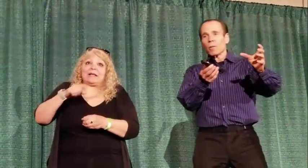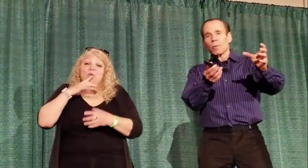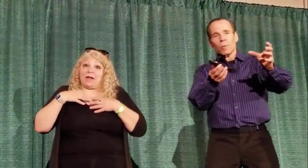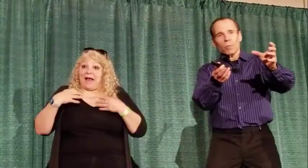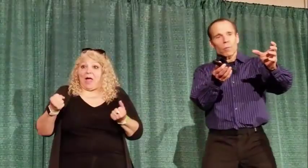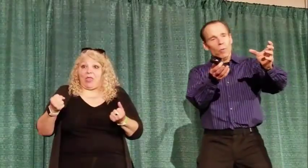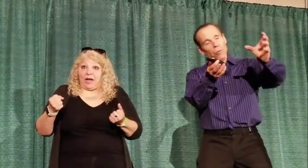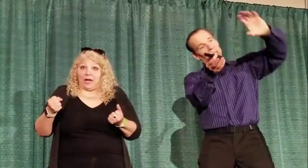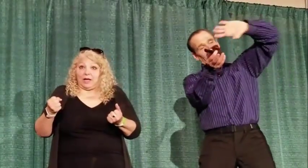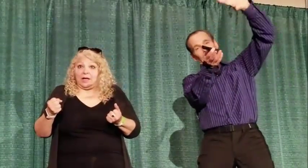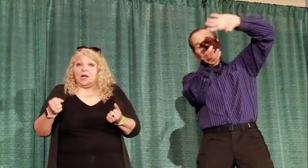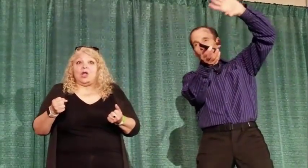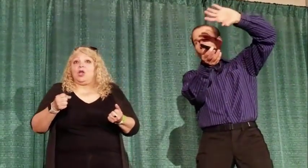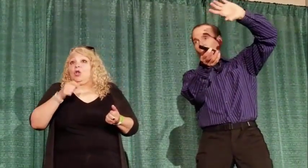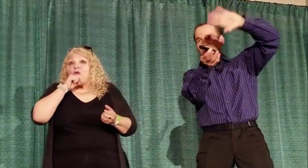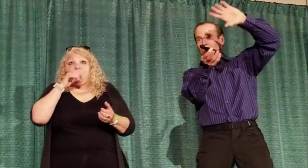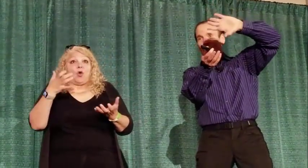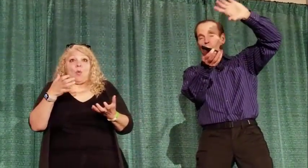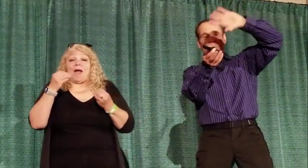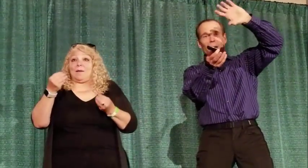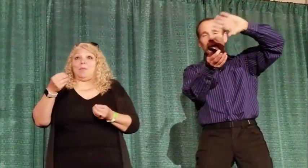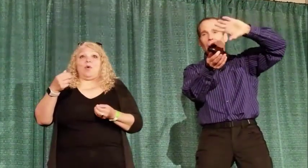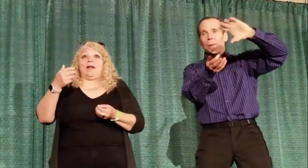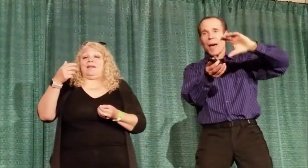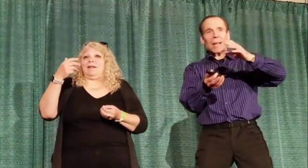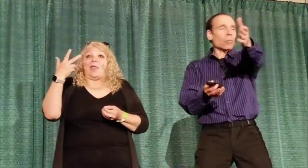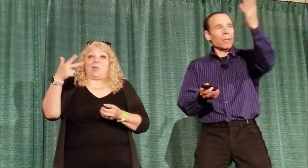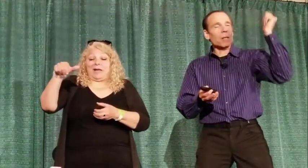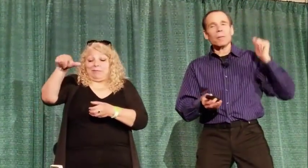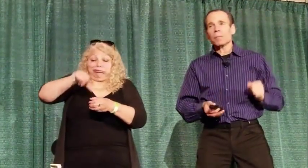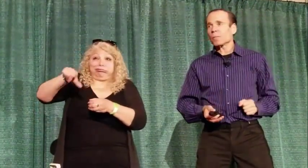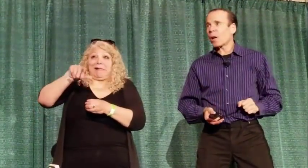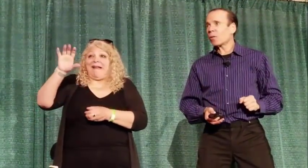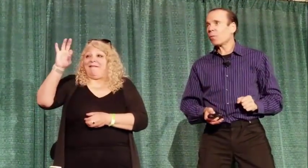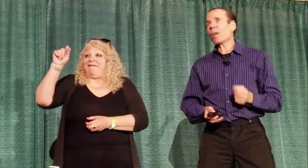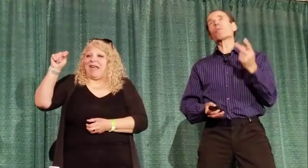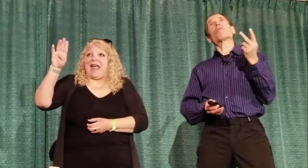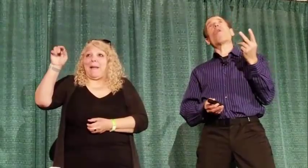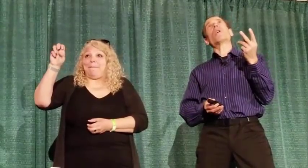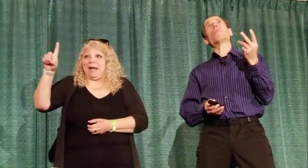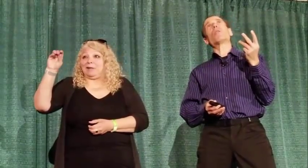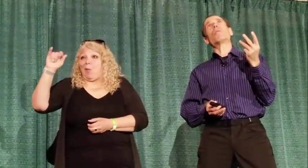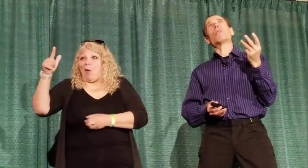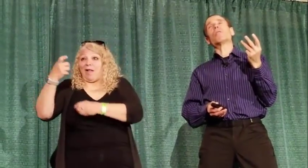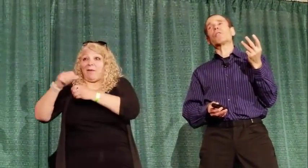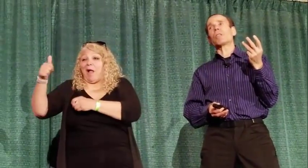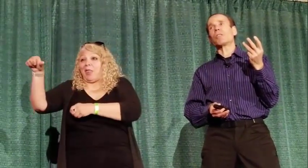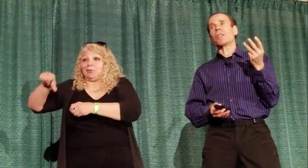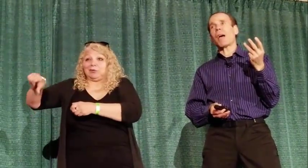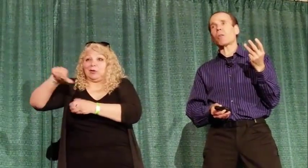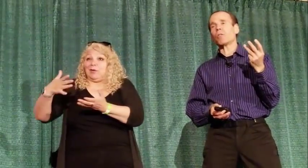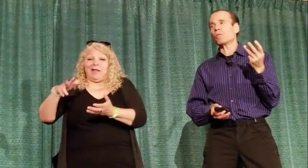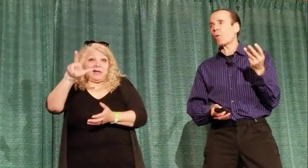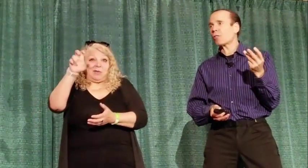pour 3 tablespoons of fat-based oil on top of that. That would be, right, 3 tablespoons of oil would be